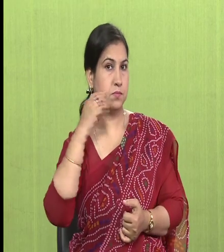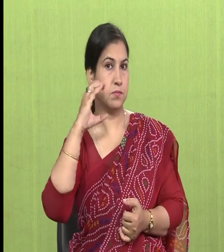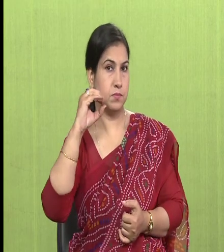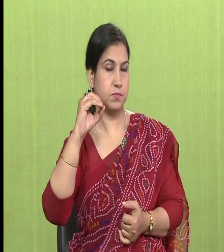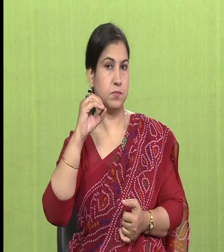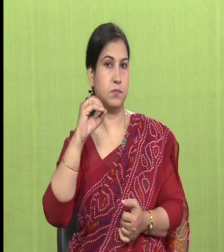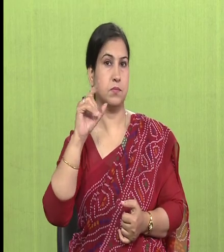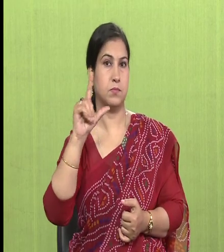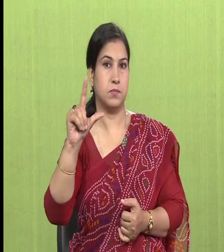Sociologie.